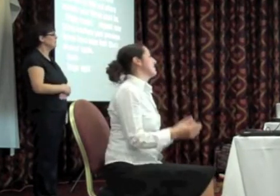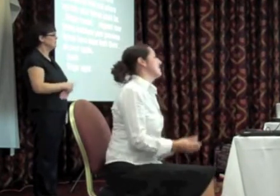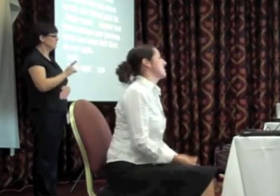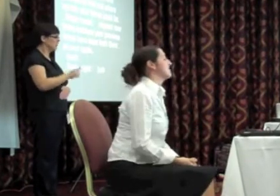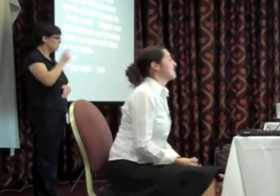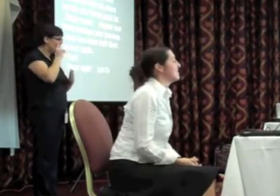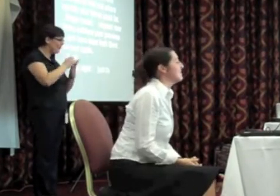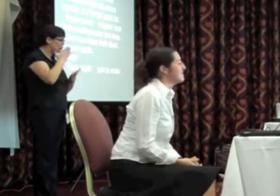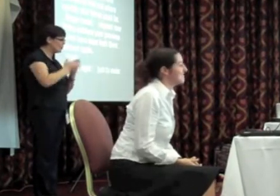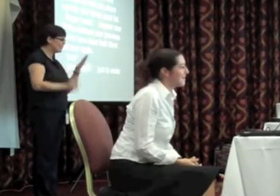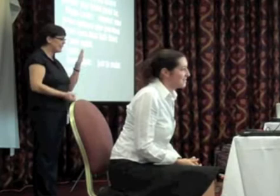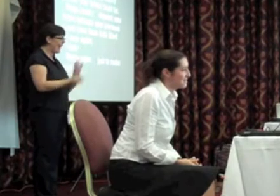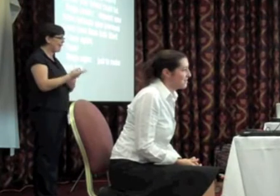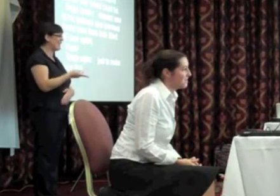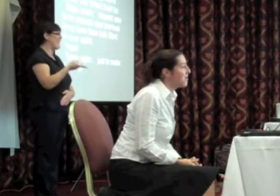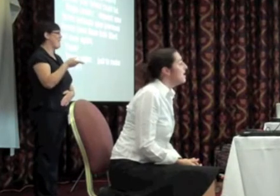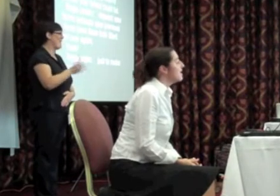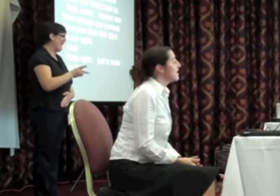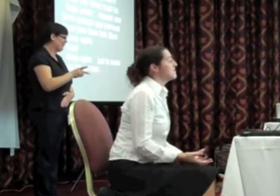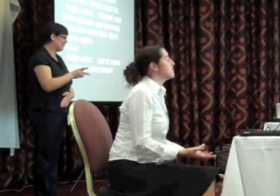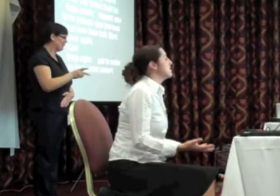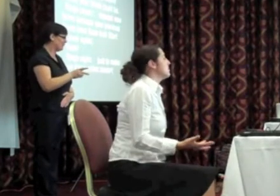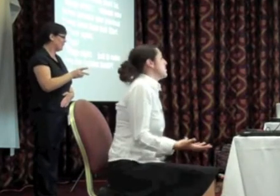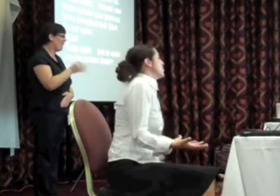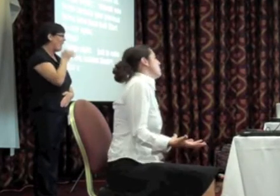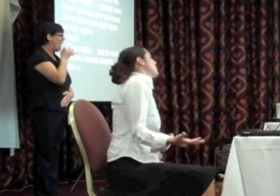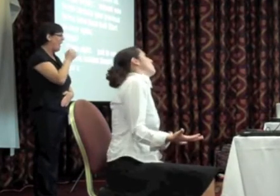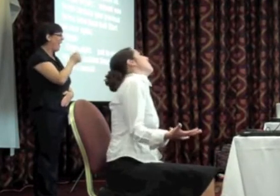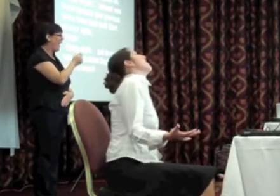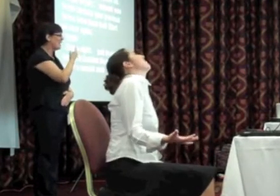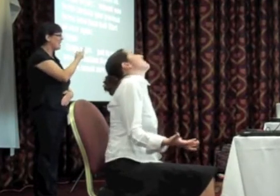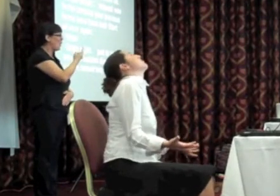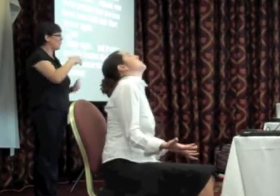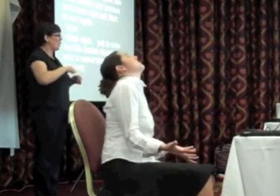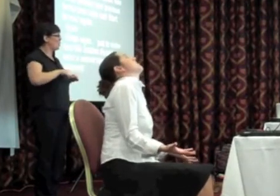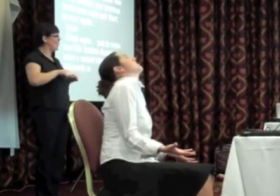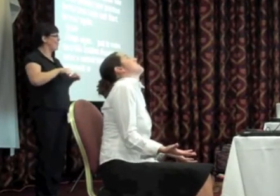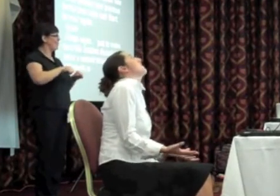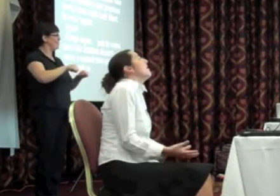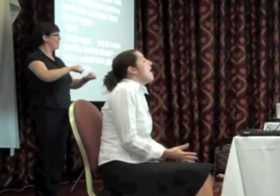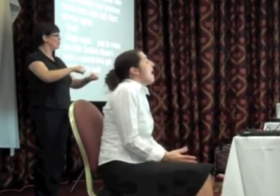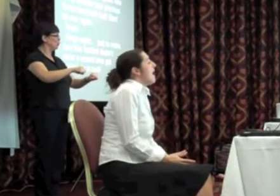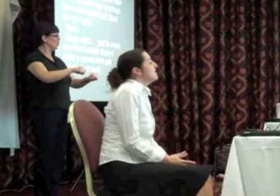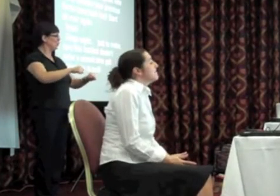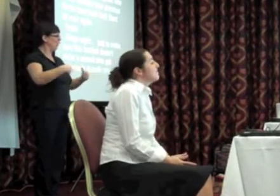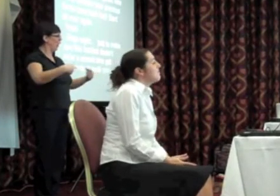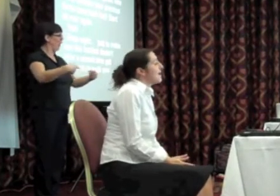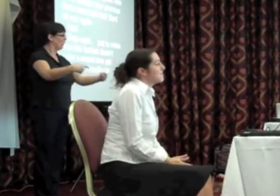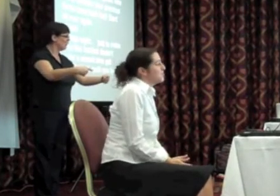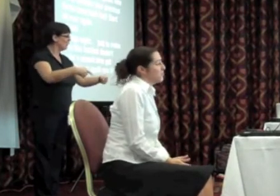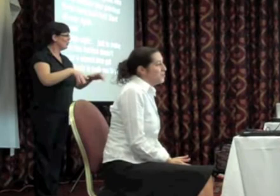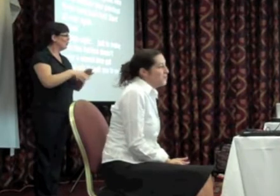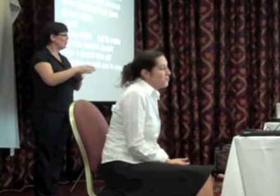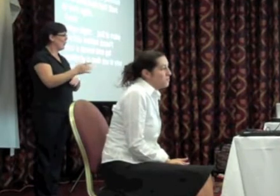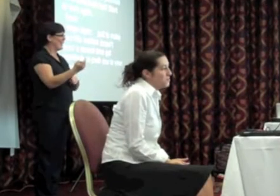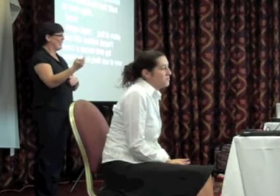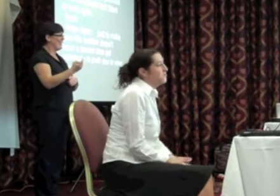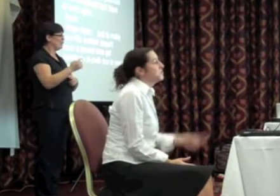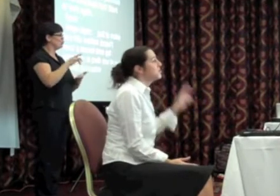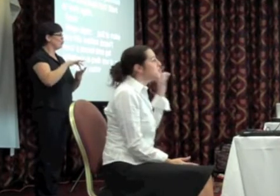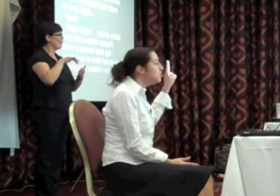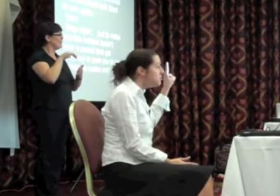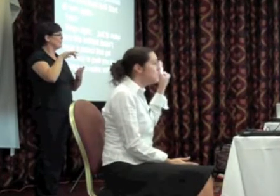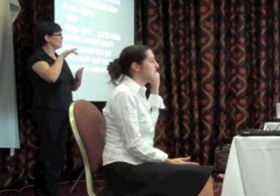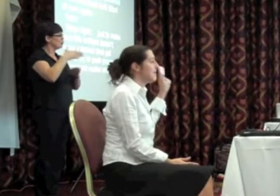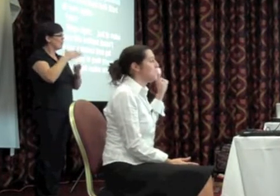sure this incident doesn't occur a second time, get somebody to push you to your nearest job centre and fax your new forms